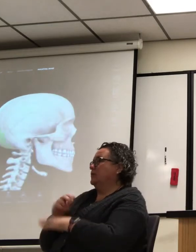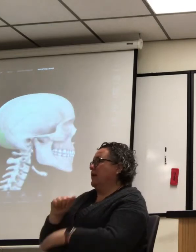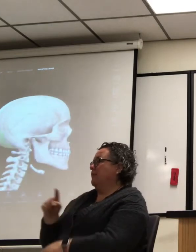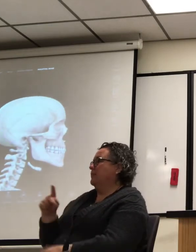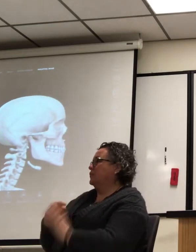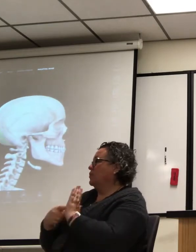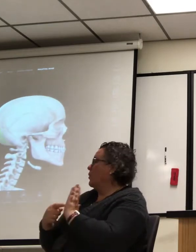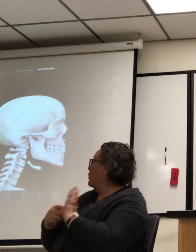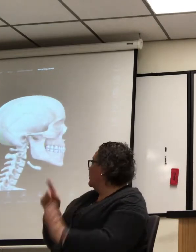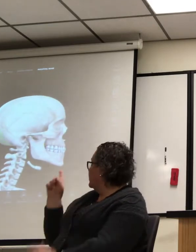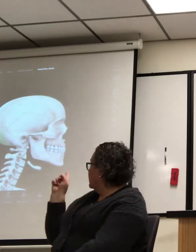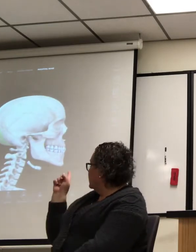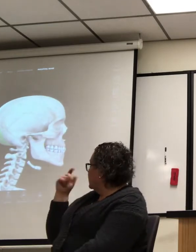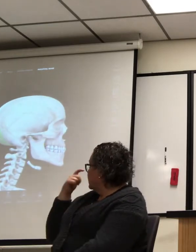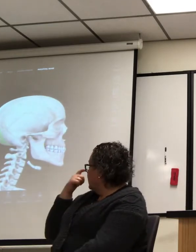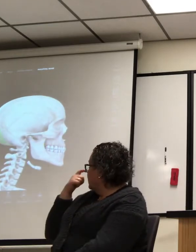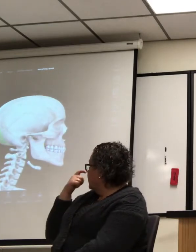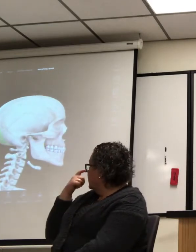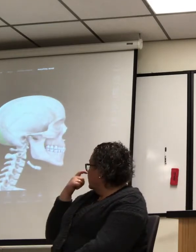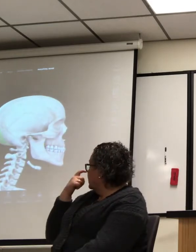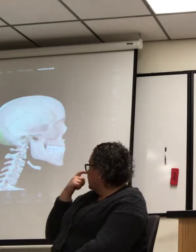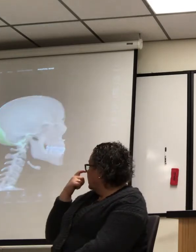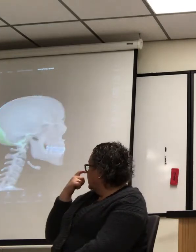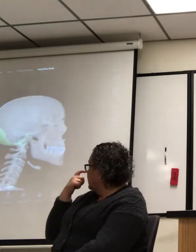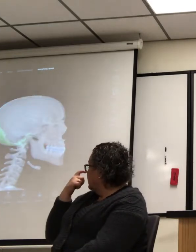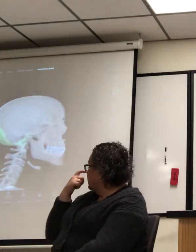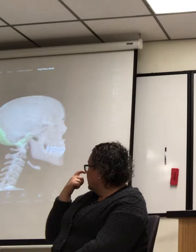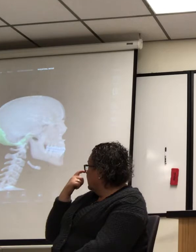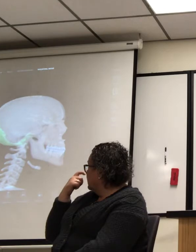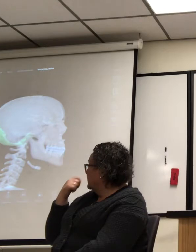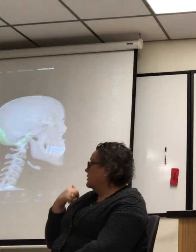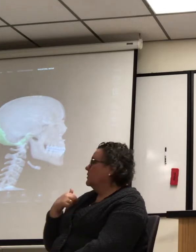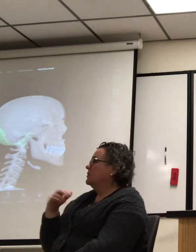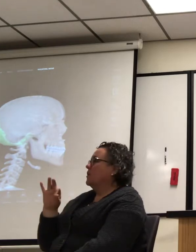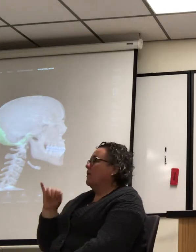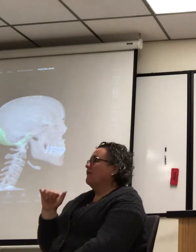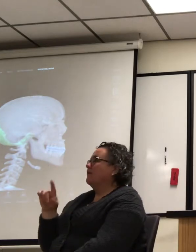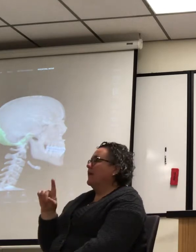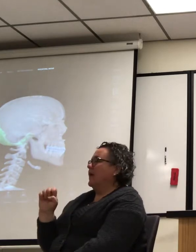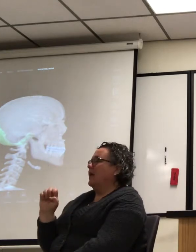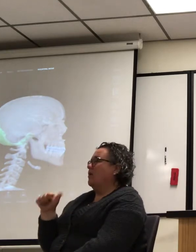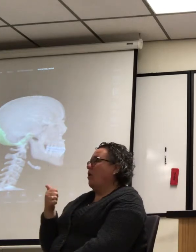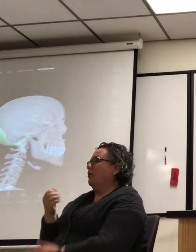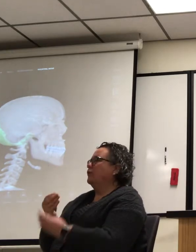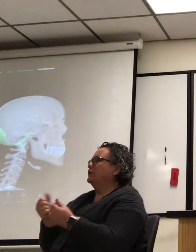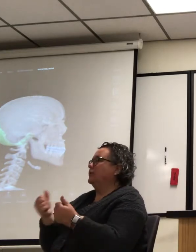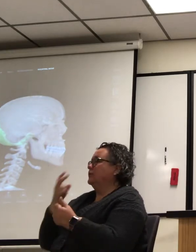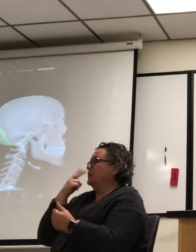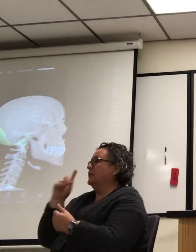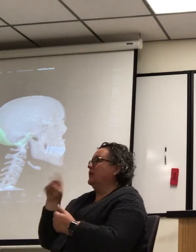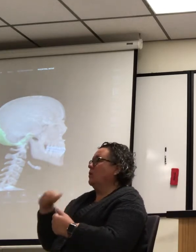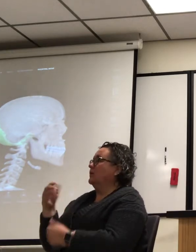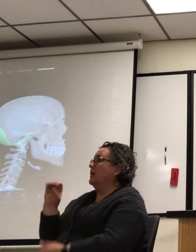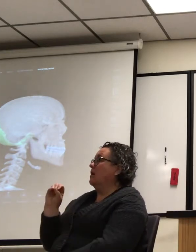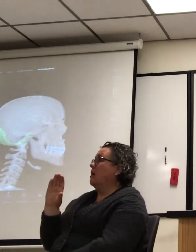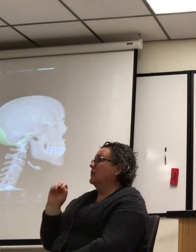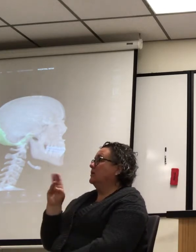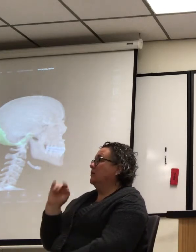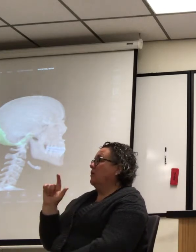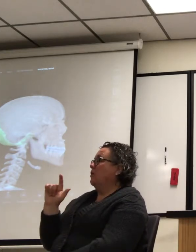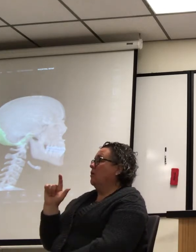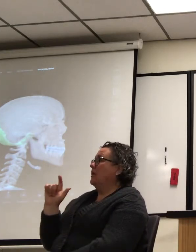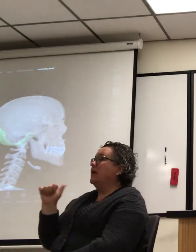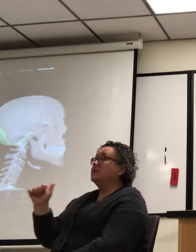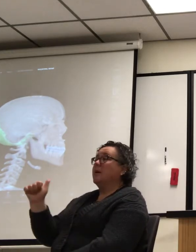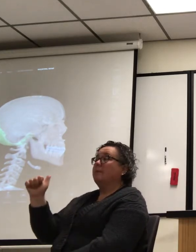I'm going to do the Fade Others feature. So do you see why we call Occipital Bone